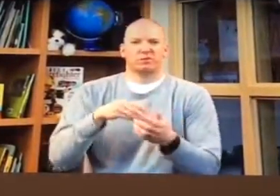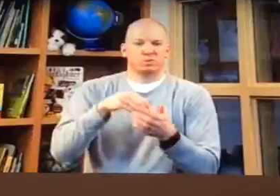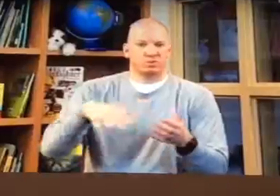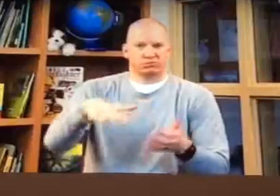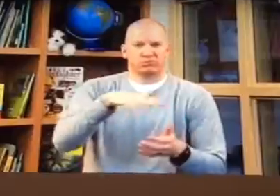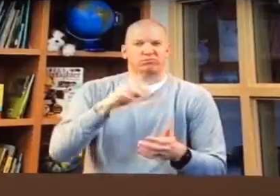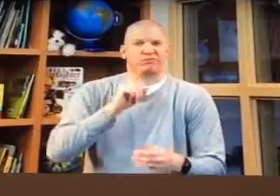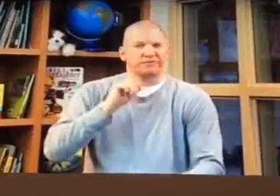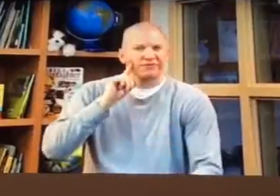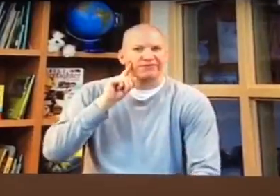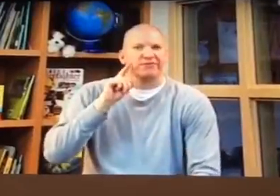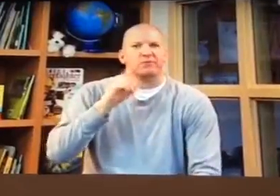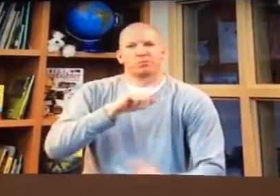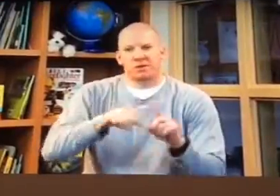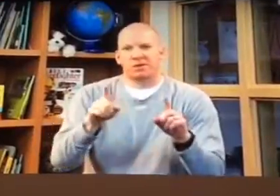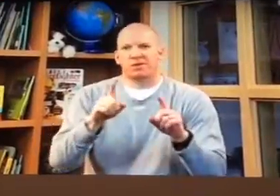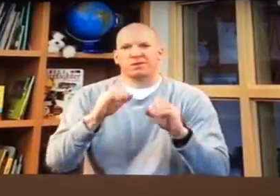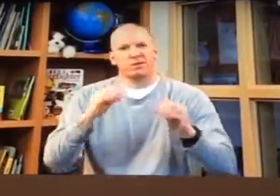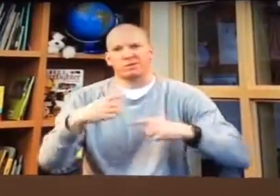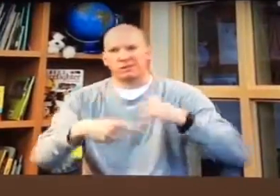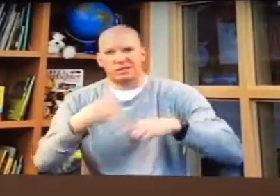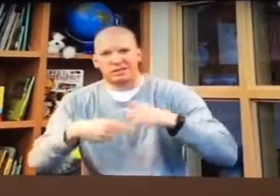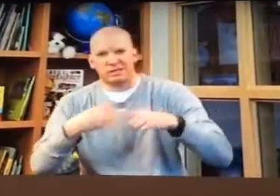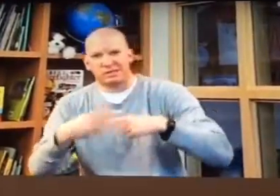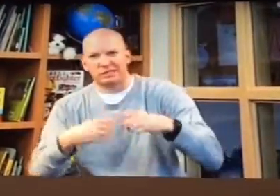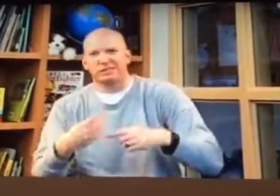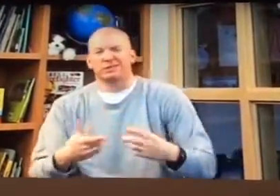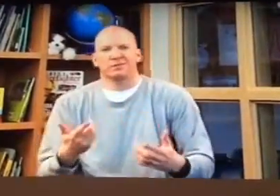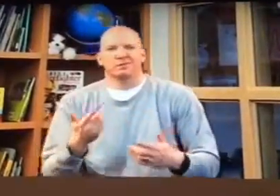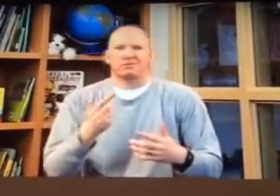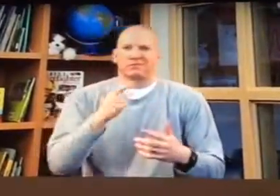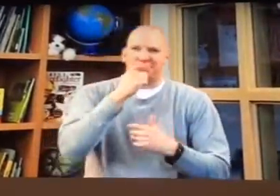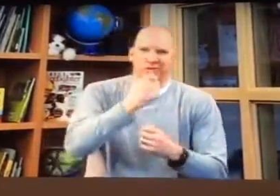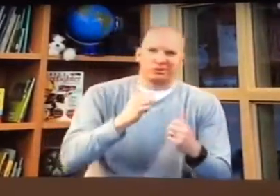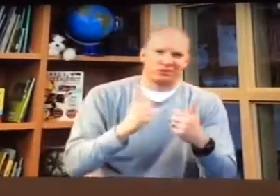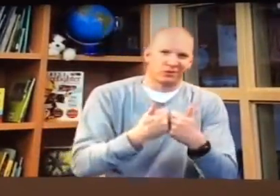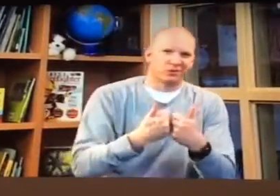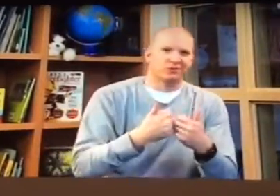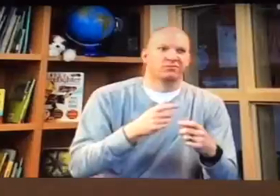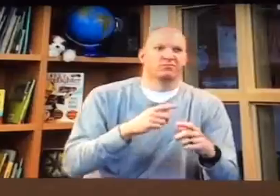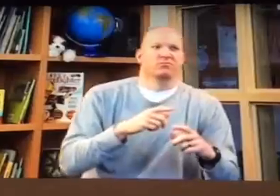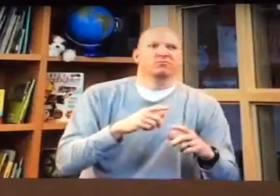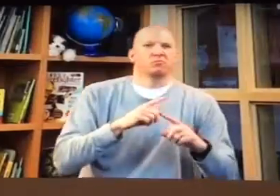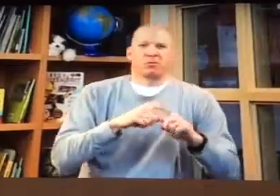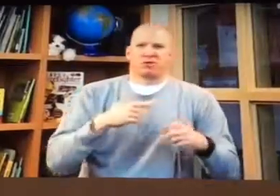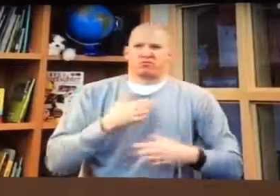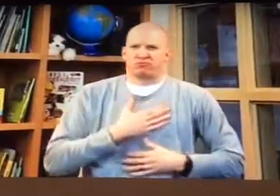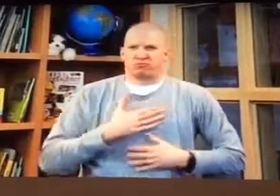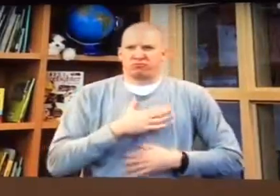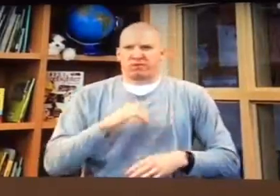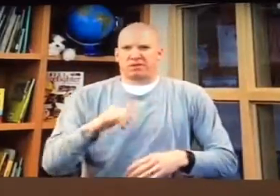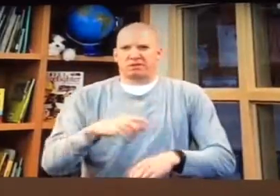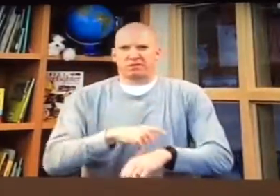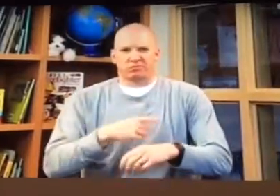school. I had a lot of friends. Most of them were deaf, but they didn't sign, so it was kind of an interesting challenge, interesting